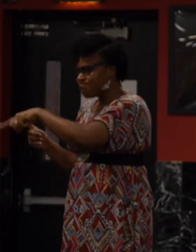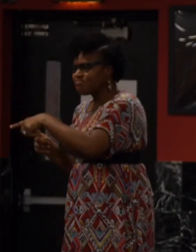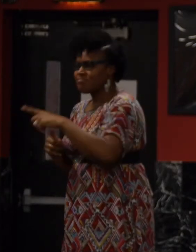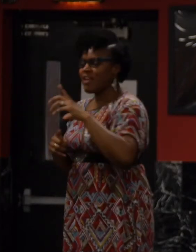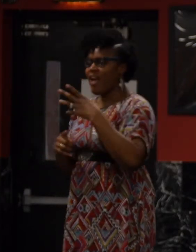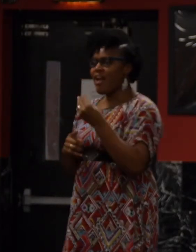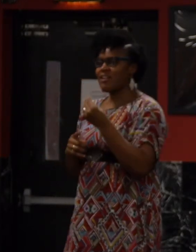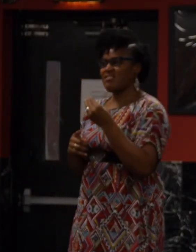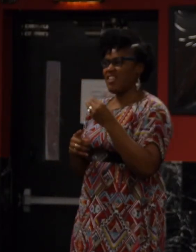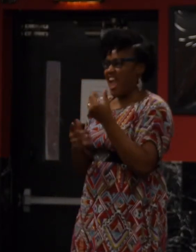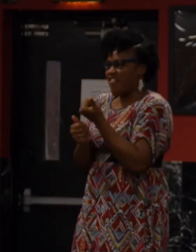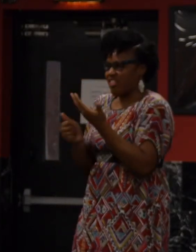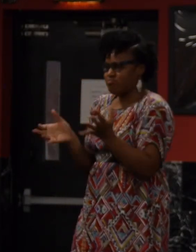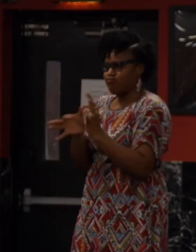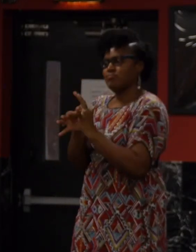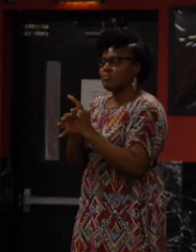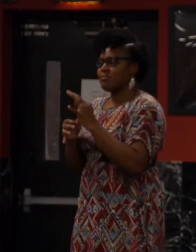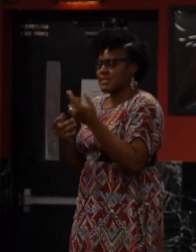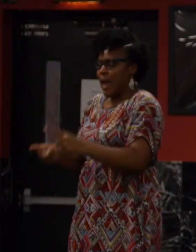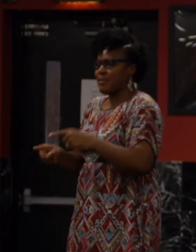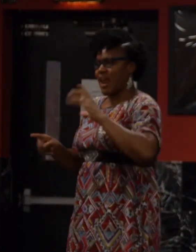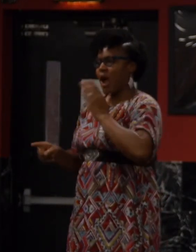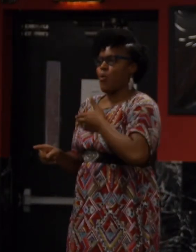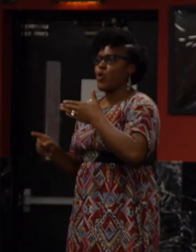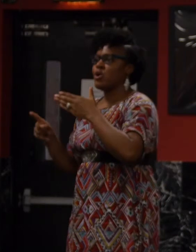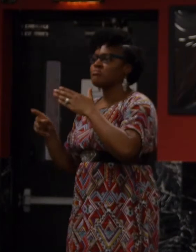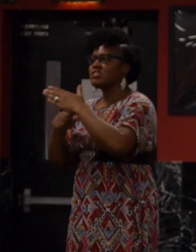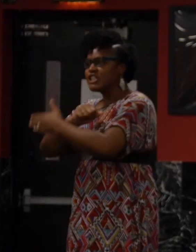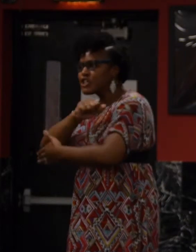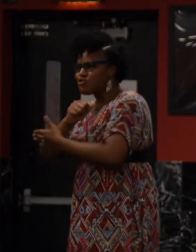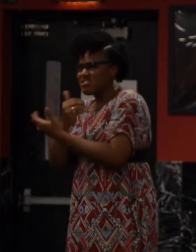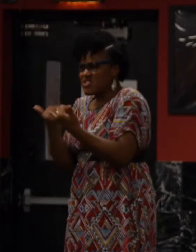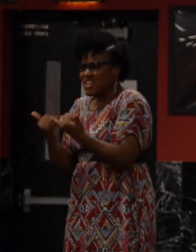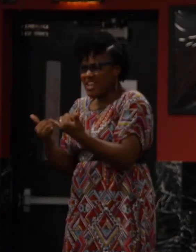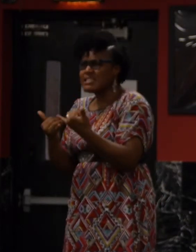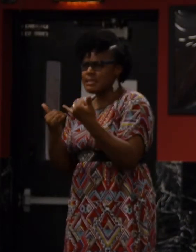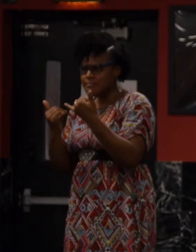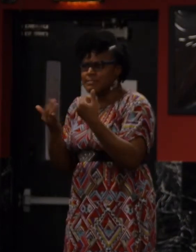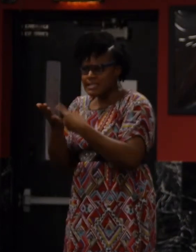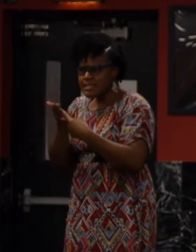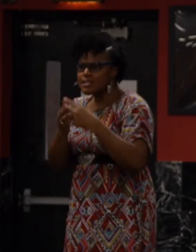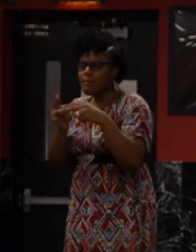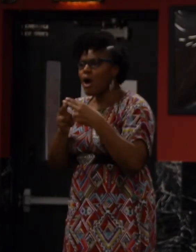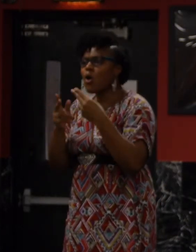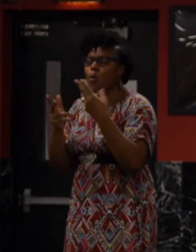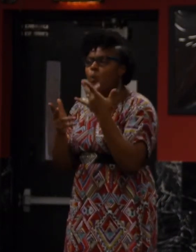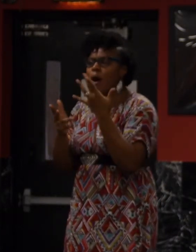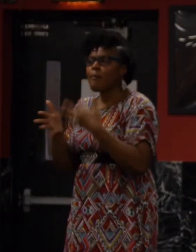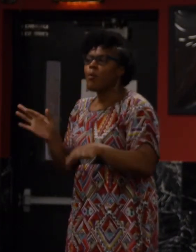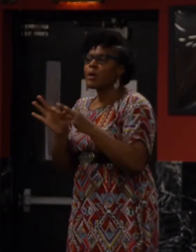And he'll basically be speaking to us today about the importance of being in communication with political